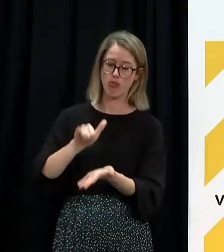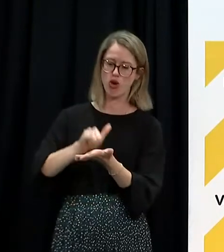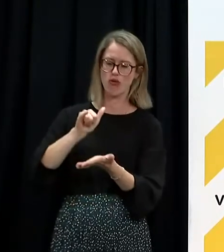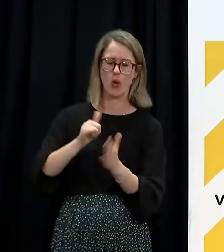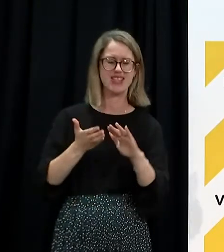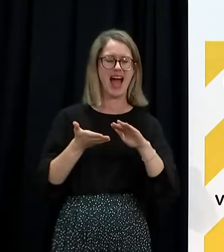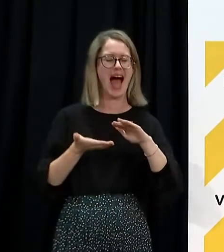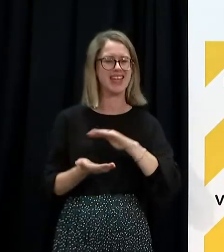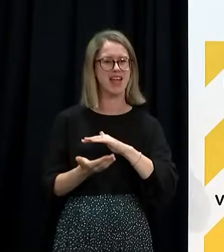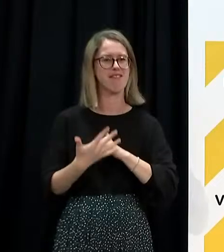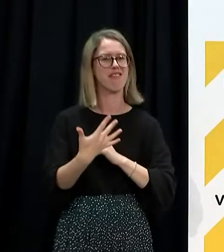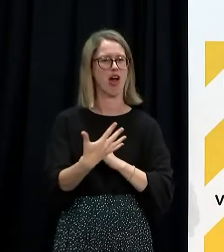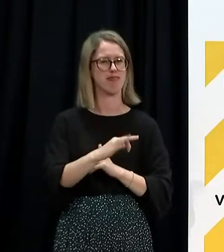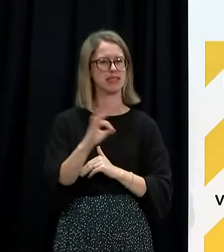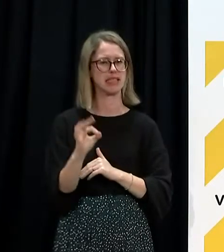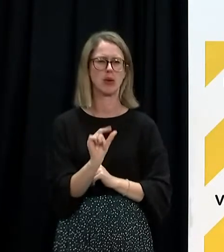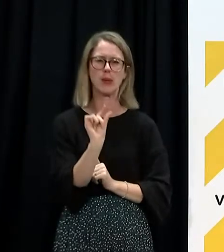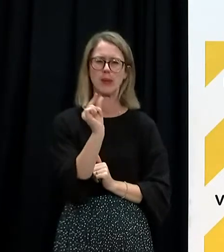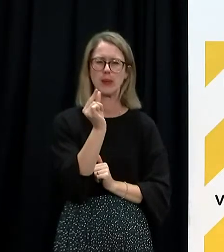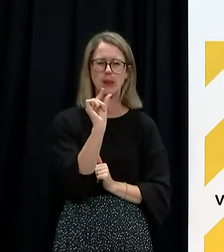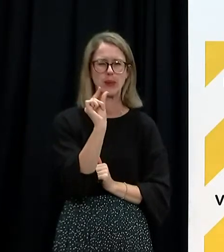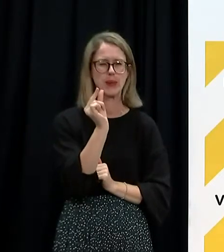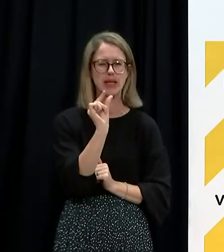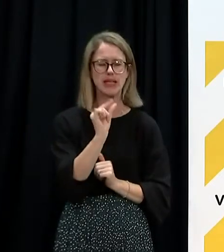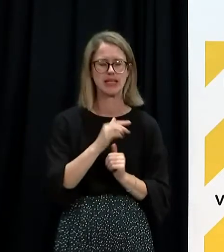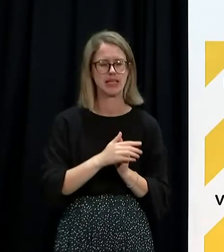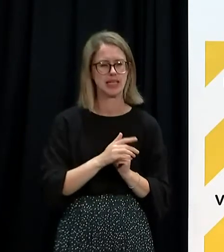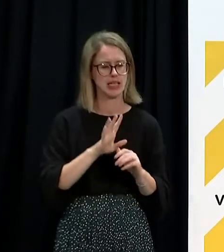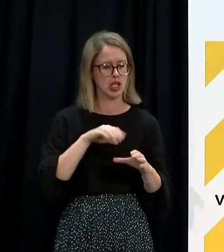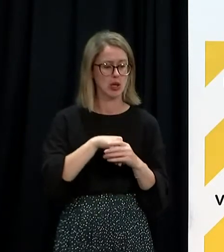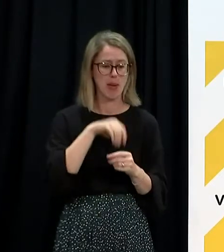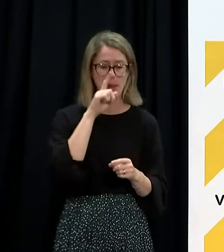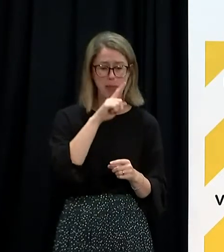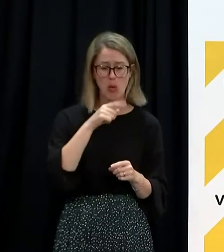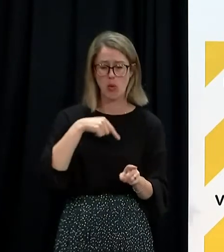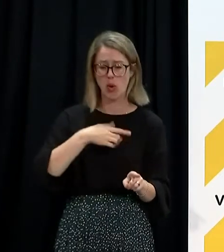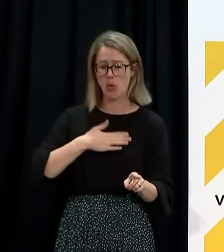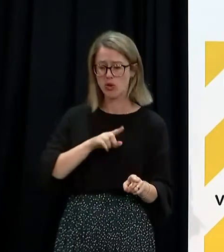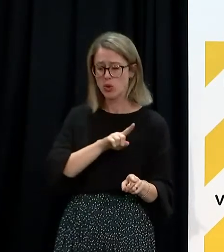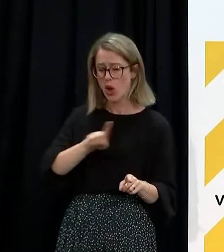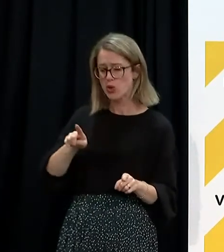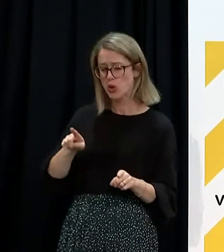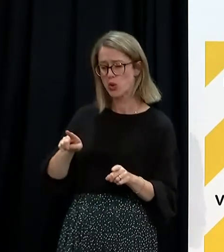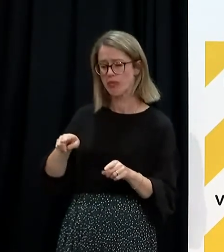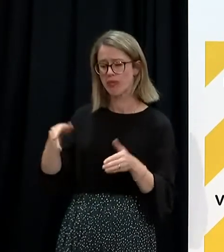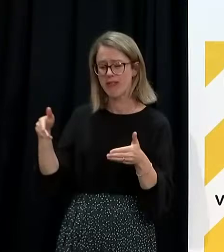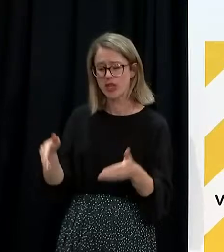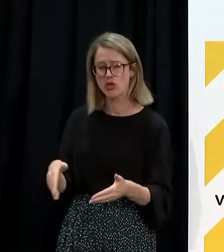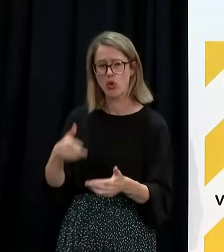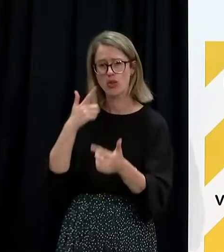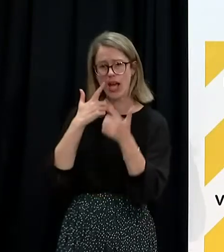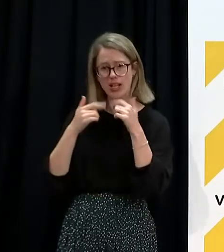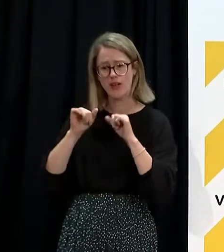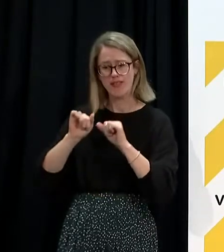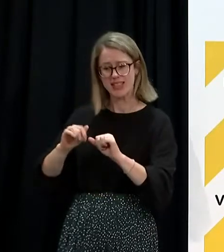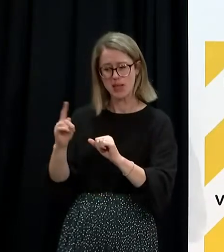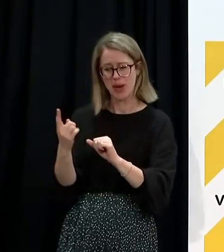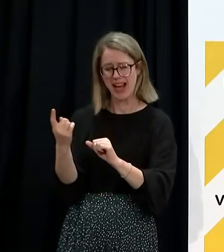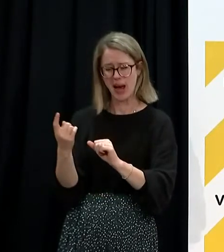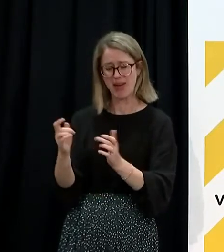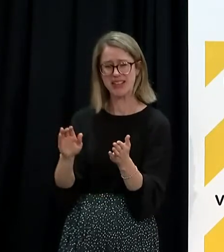it's very, very tight. And as I mentioned during my opening comments, that includes people wanting to travel to funerals, tangihanga, to visit dying relatives.